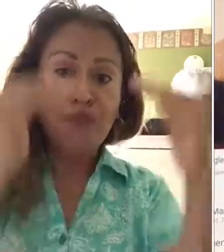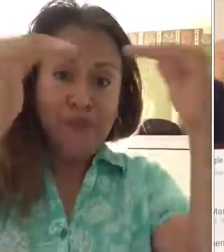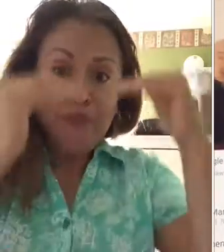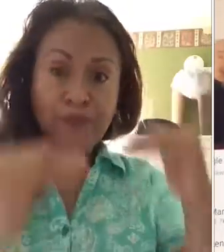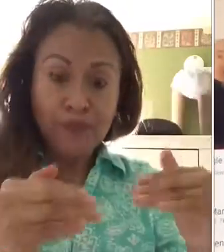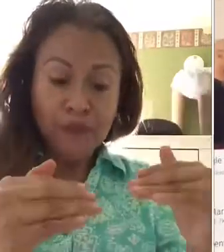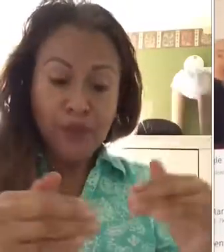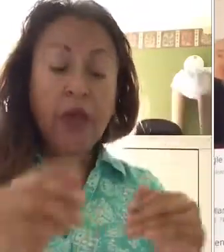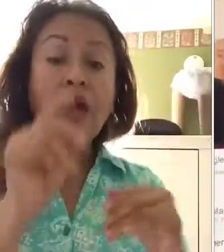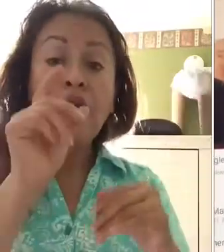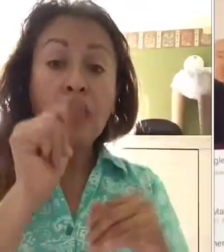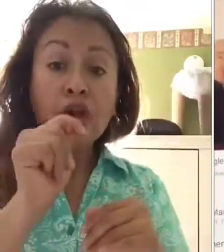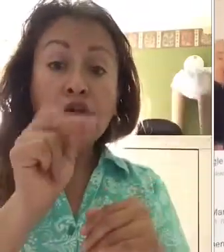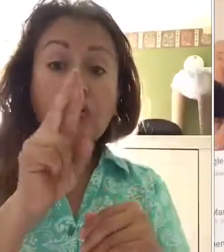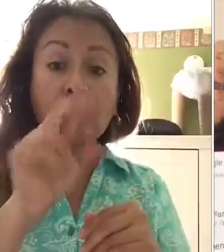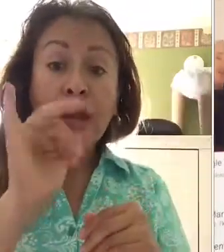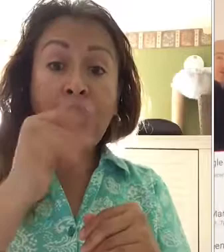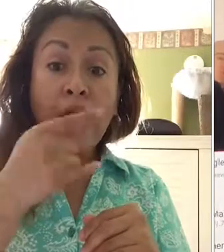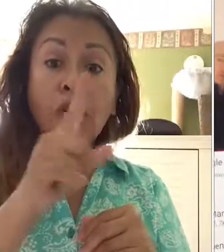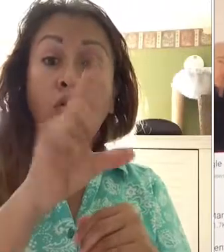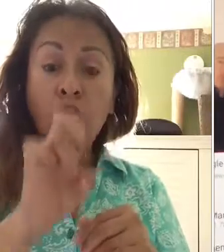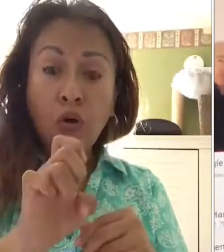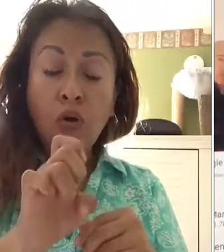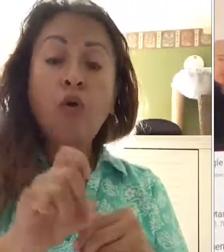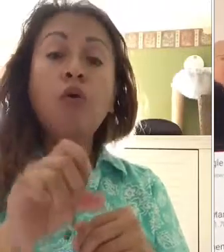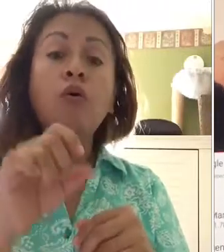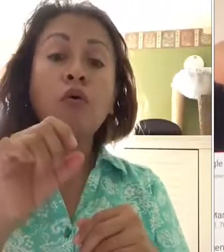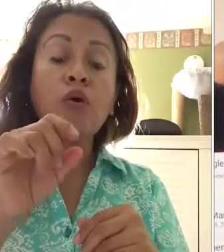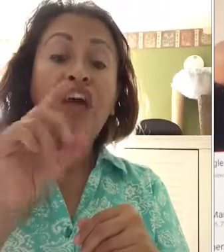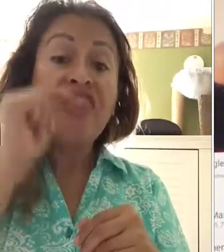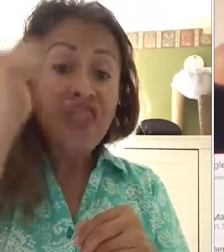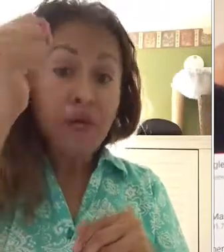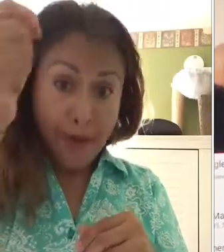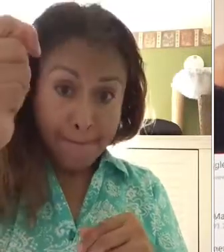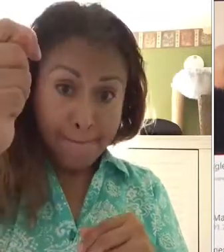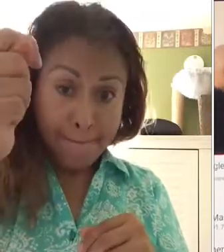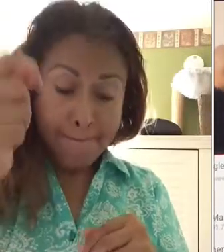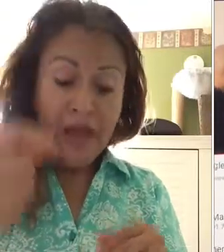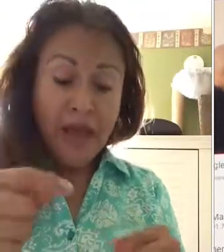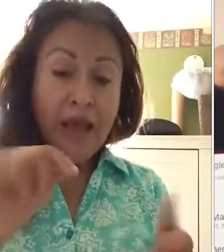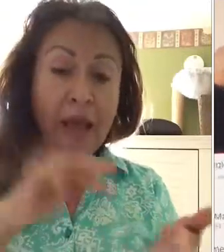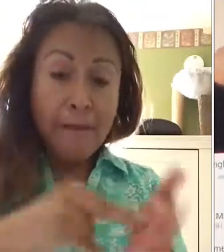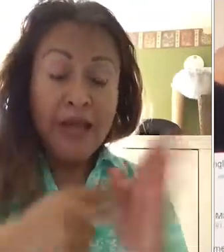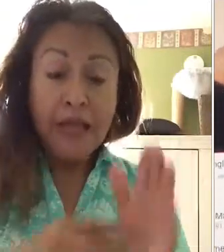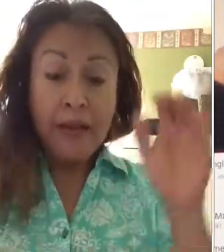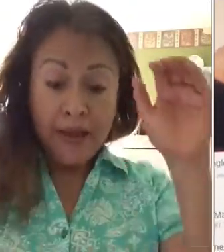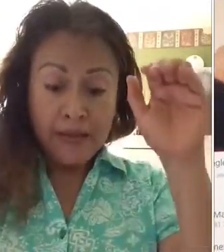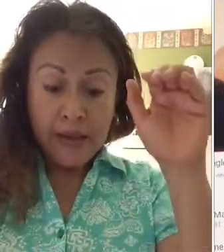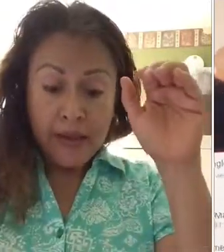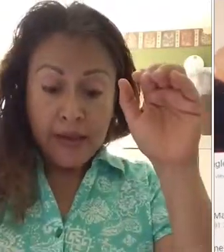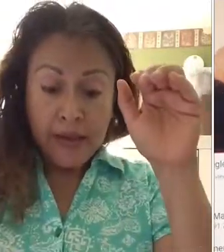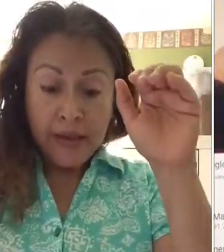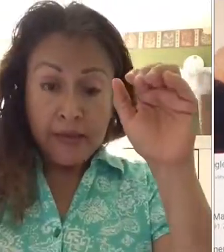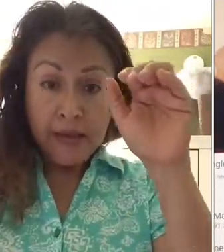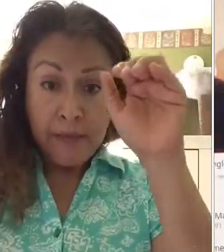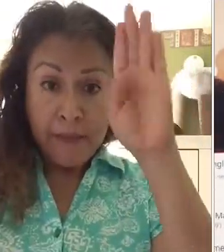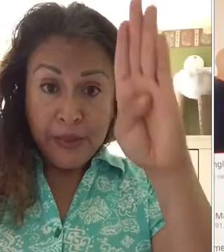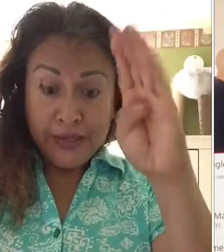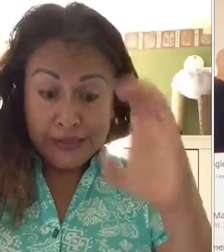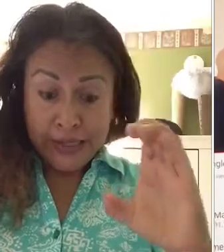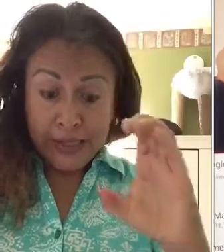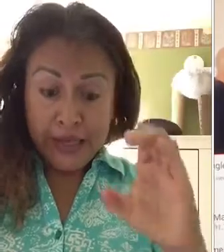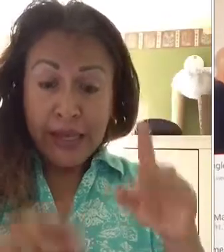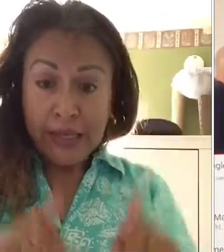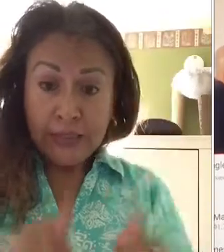triangle proportionality theorem in reverse, like the converse of the proportionality theorem. And it says, is BC, this line segment, parallel